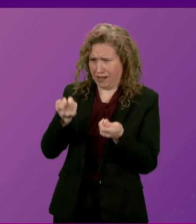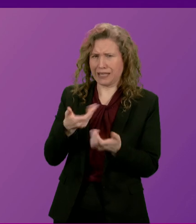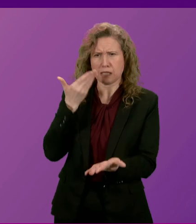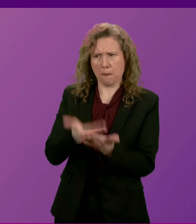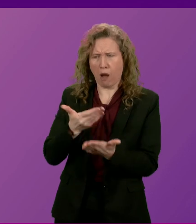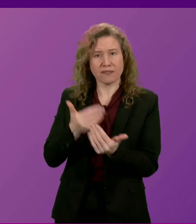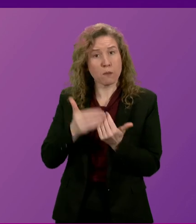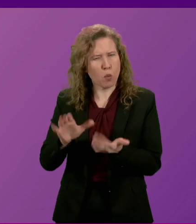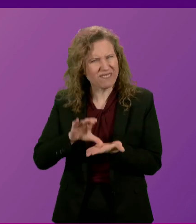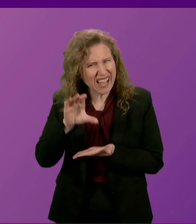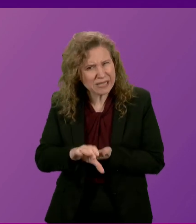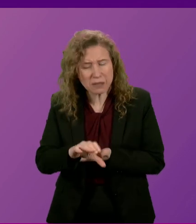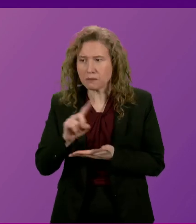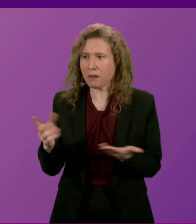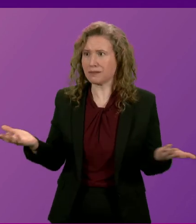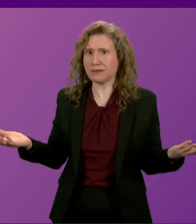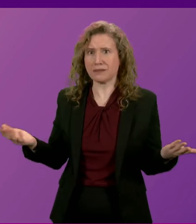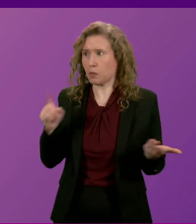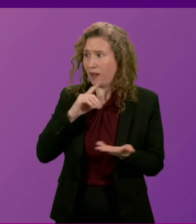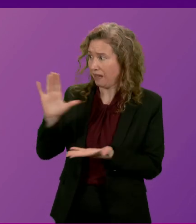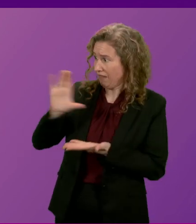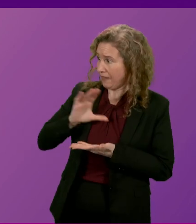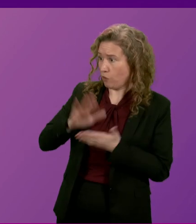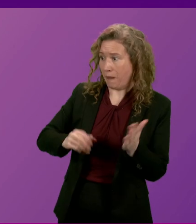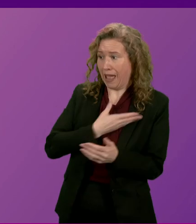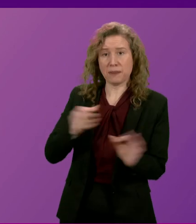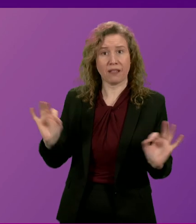demand for more investment, and we're not getting that from the Labour government.